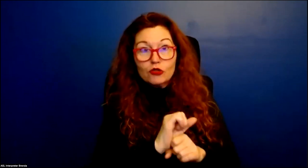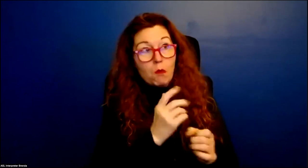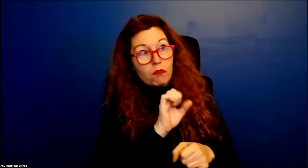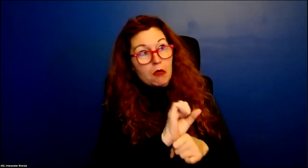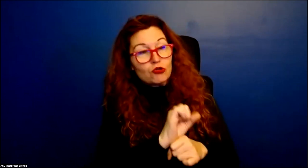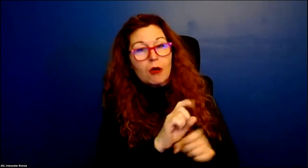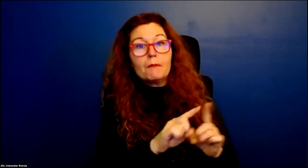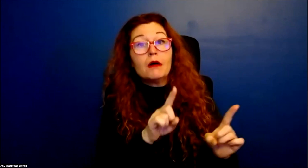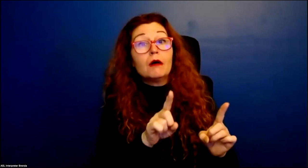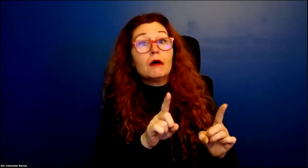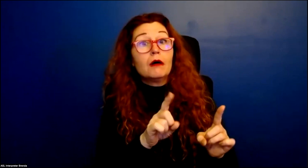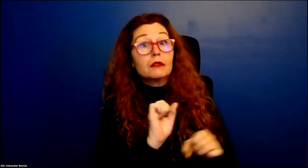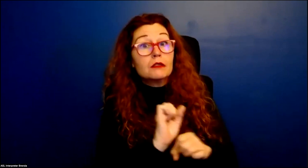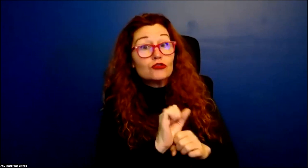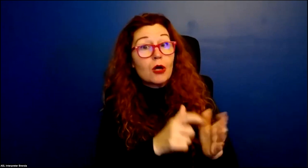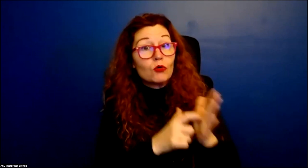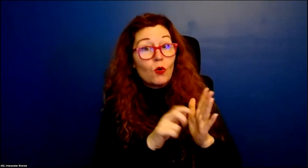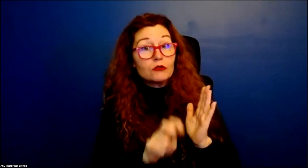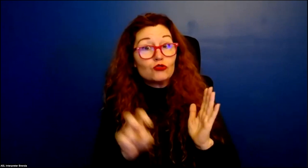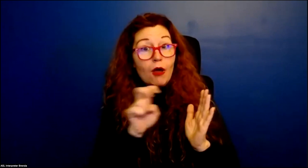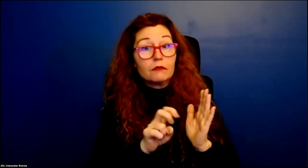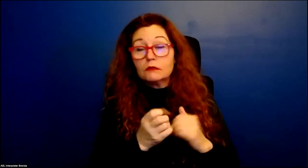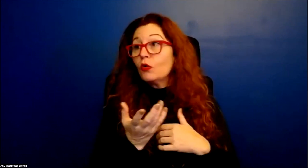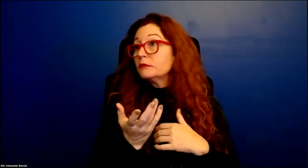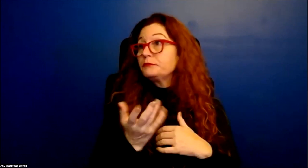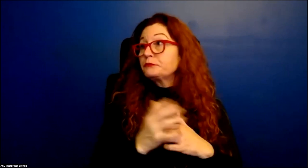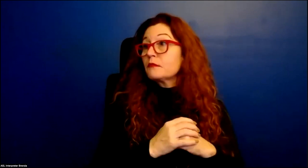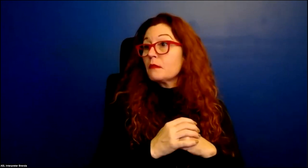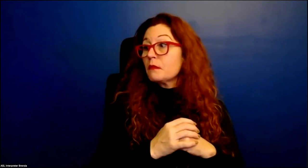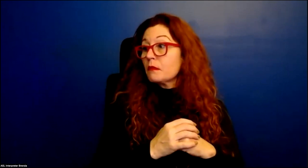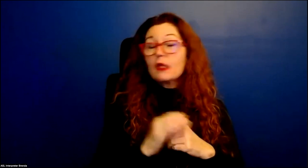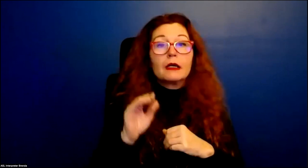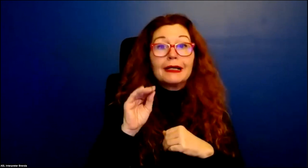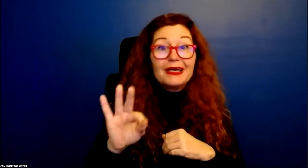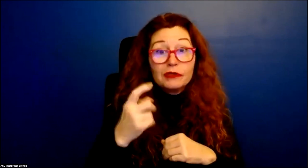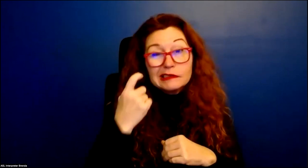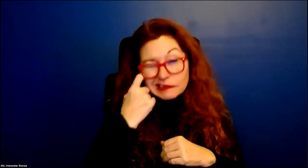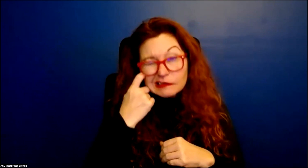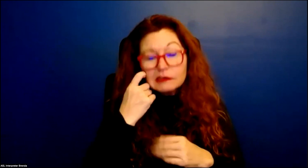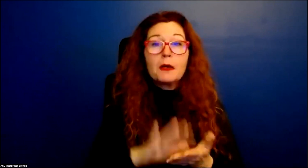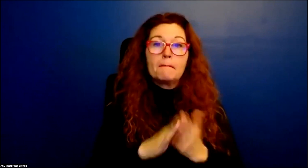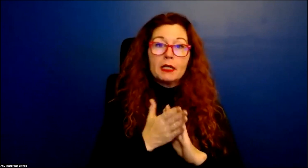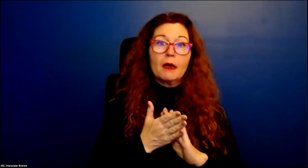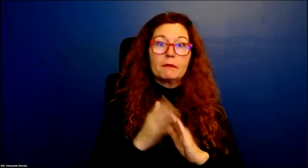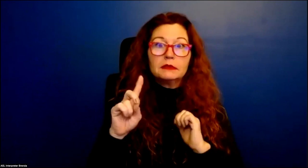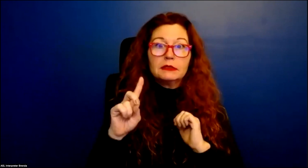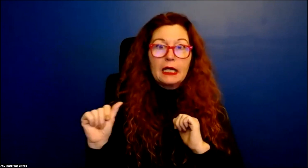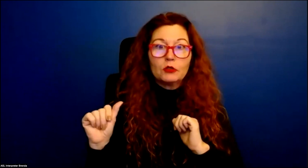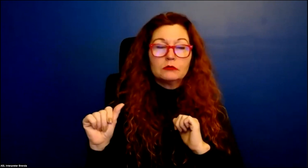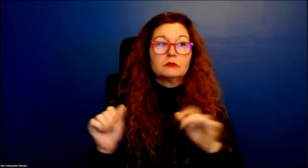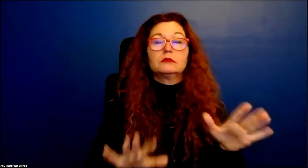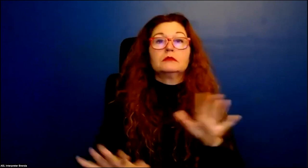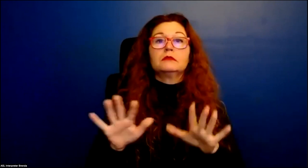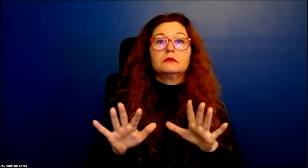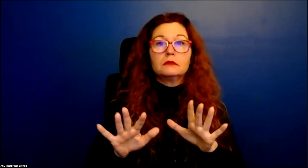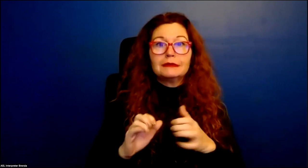accommodate somebody that recently became disabled and may need additional support as far as